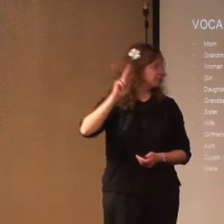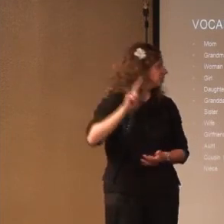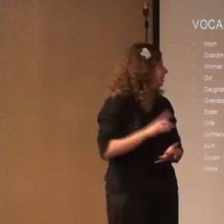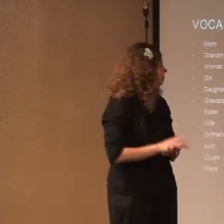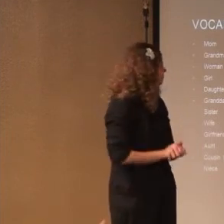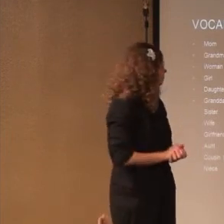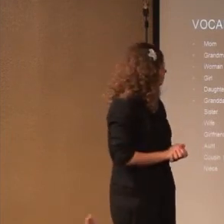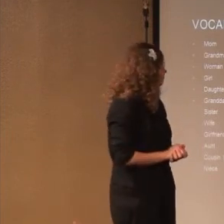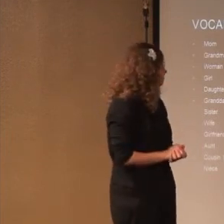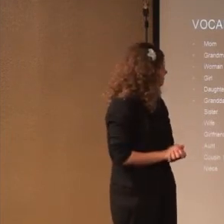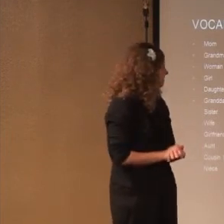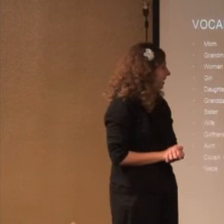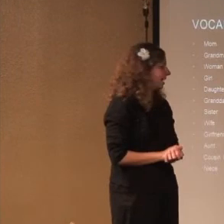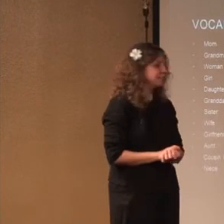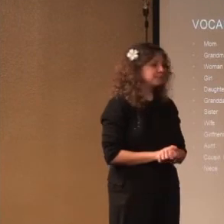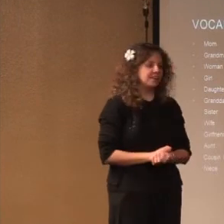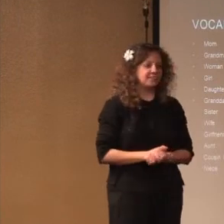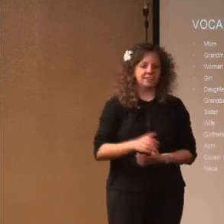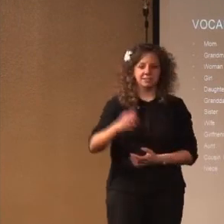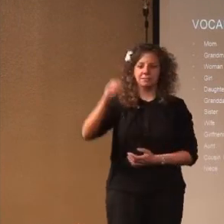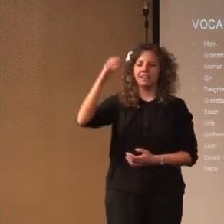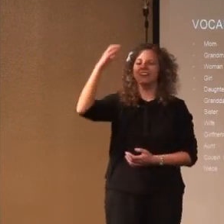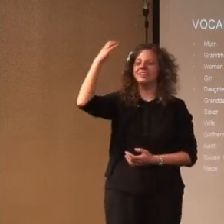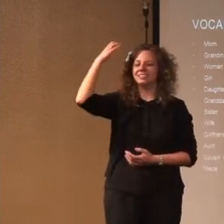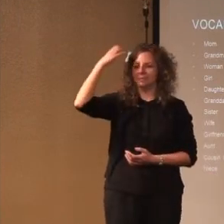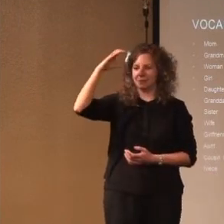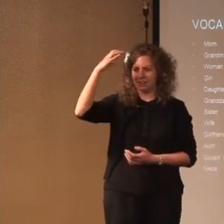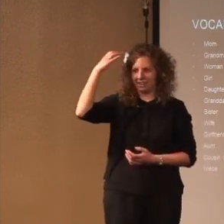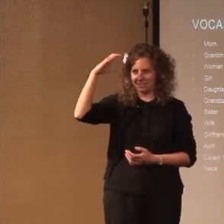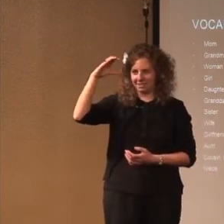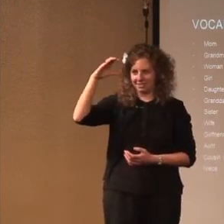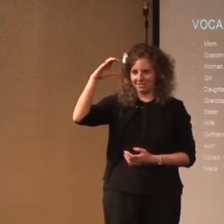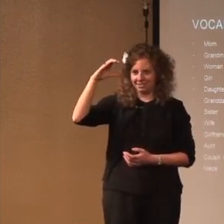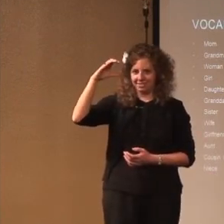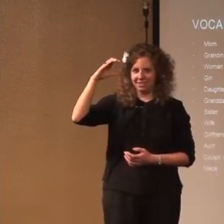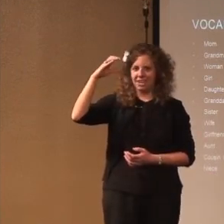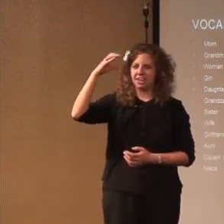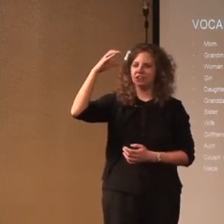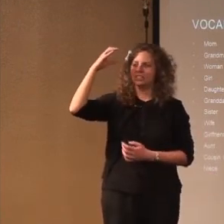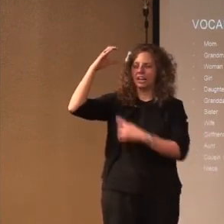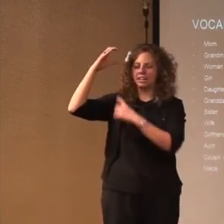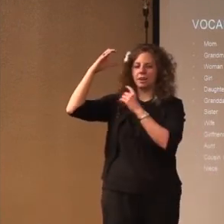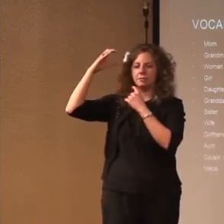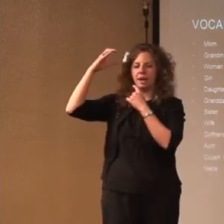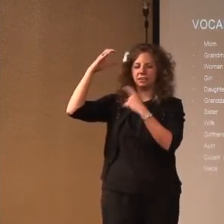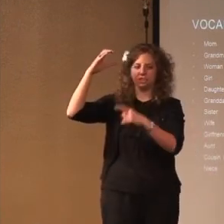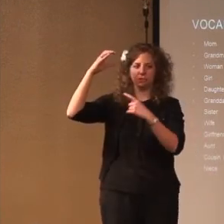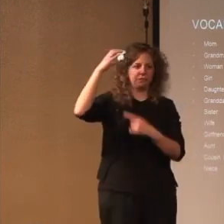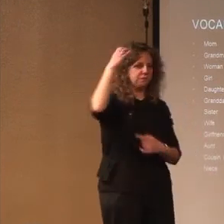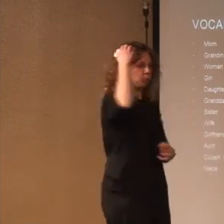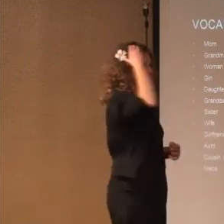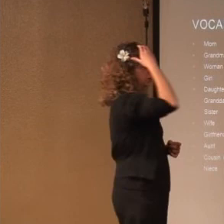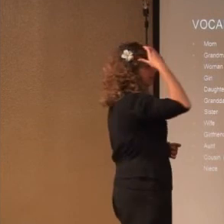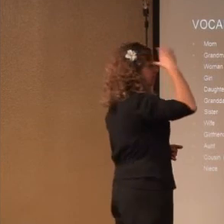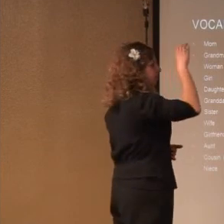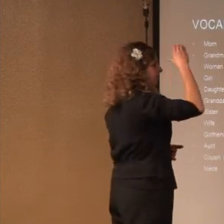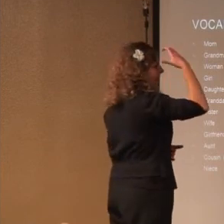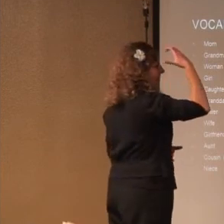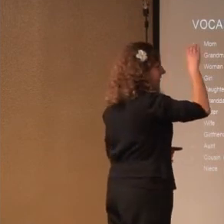generally. Okay, and we have cousin male is up here to cousin. And I just kind of, I'm actually going forward.